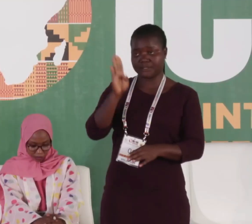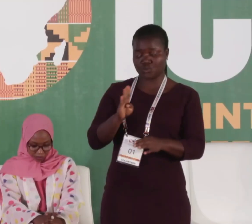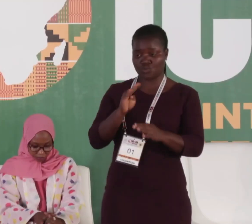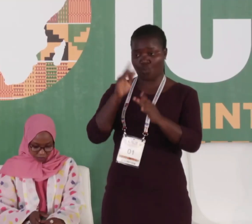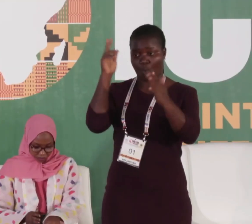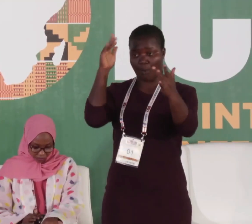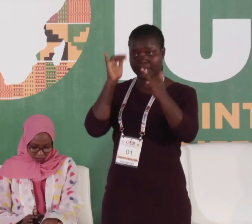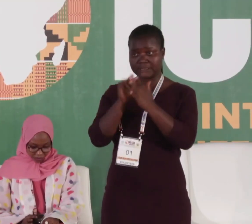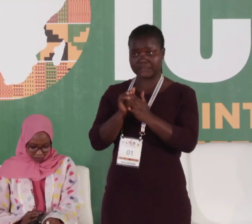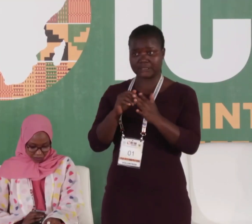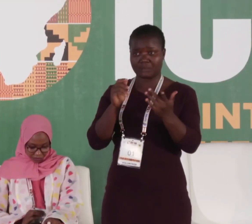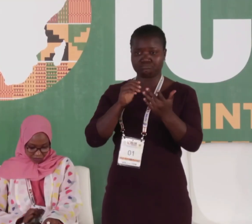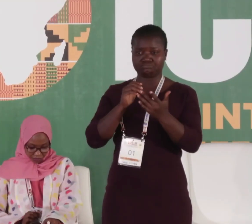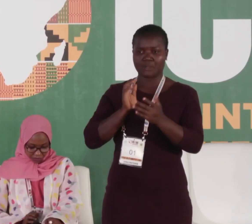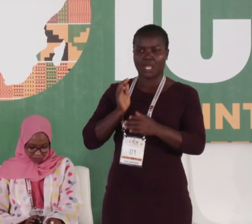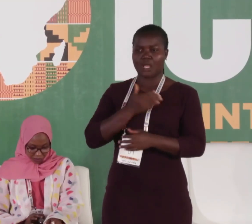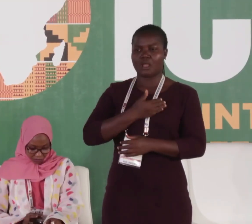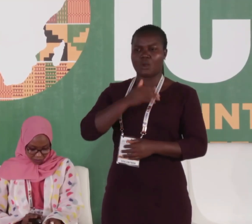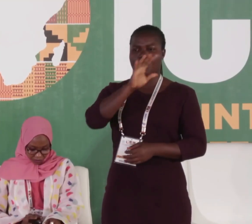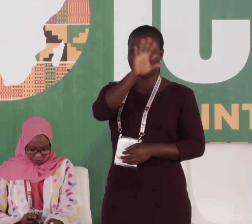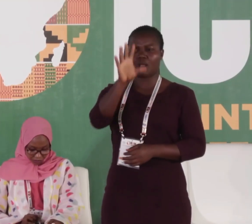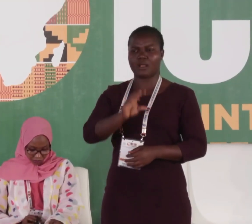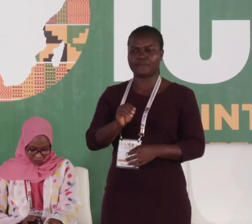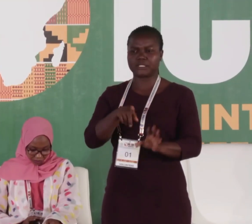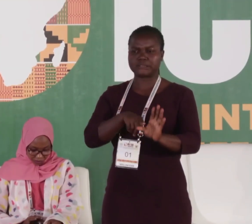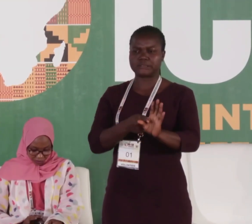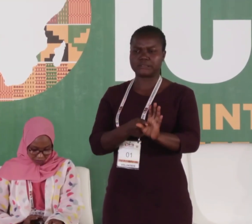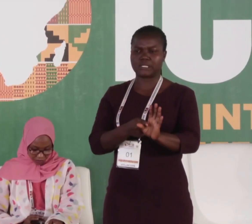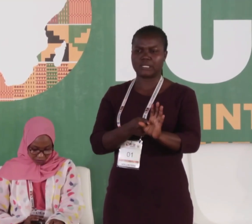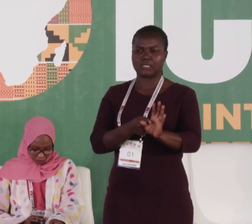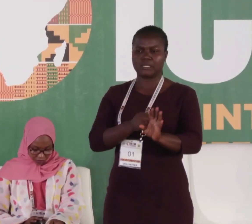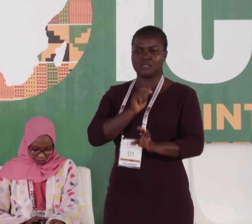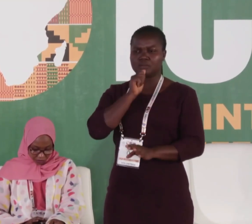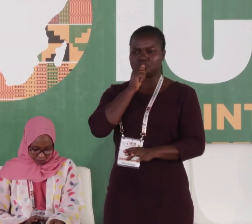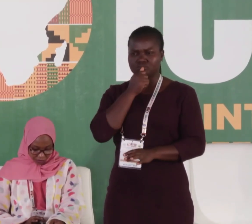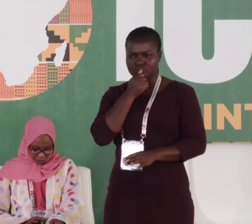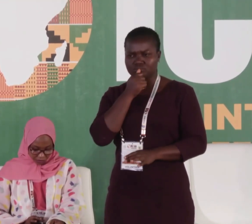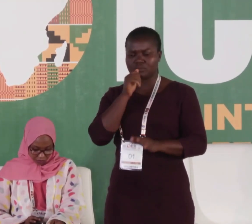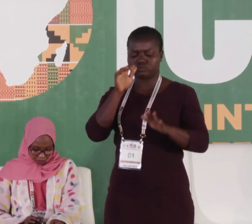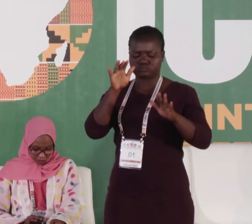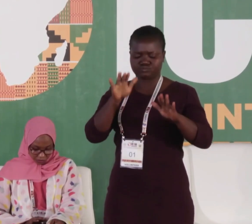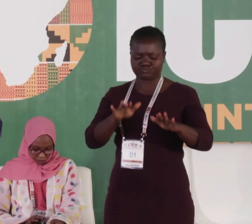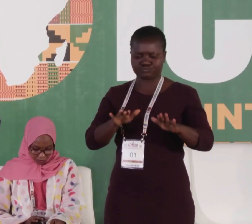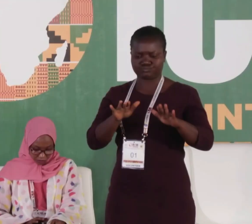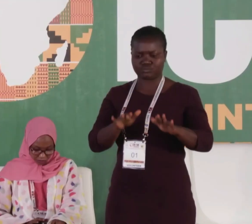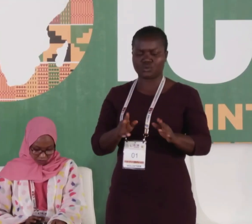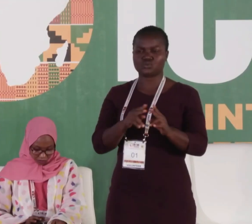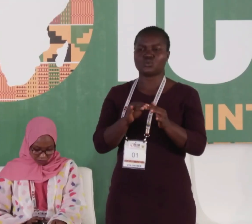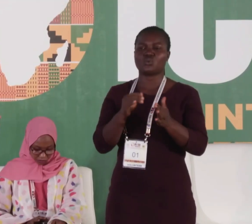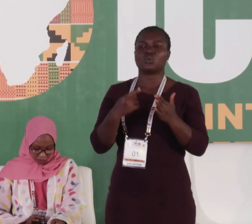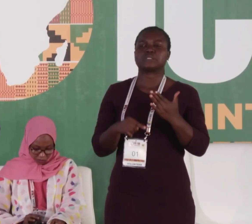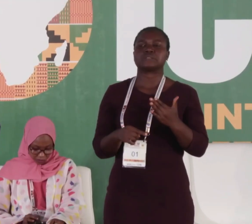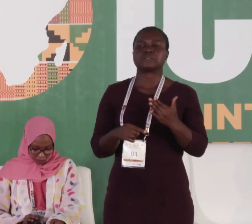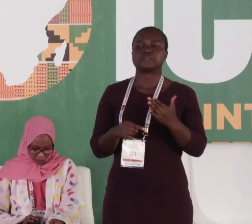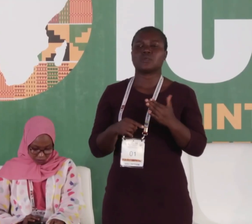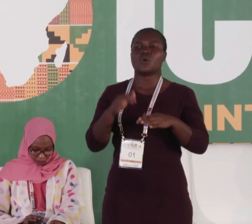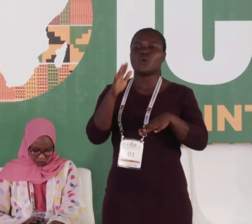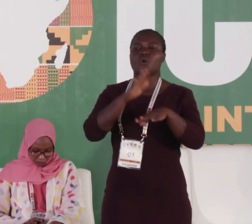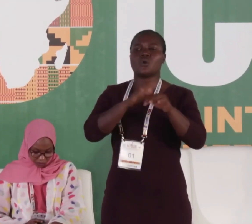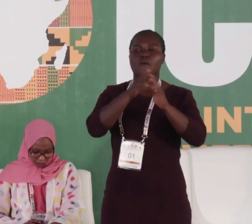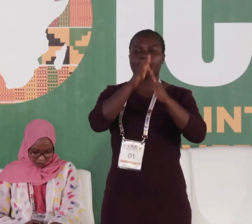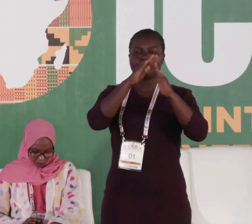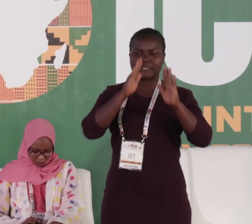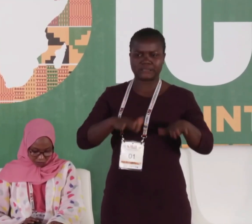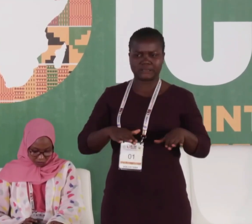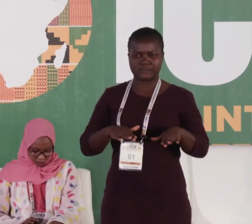our Africa starts, silences those guns, and we start focusing on peace and the health of